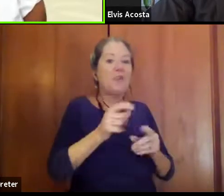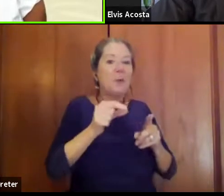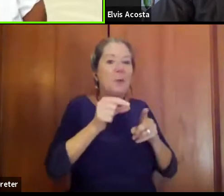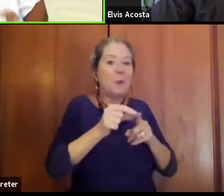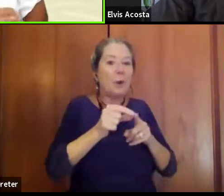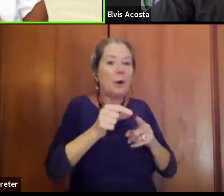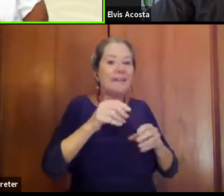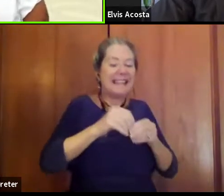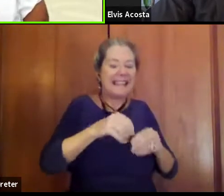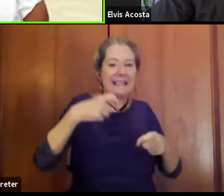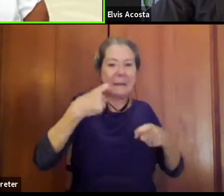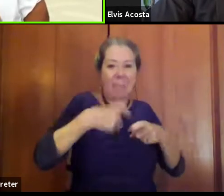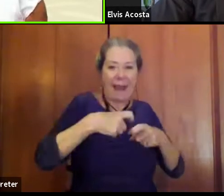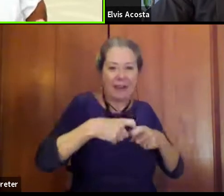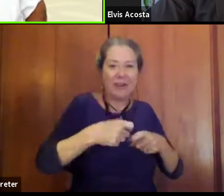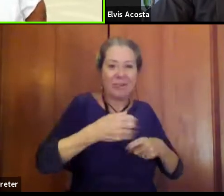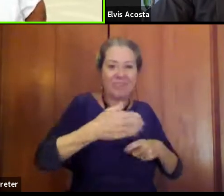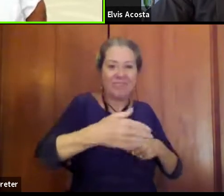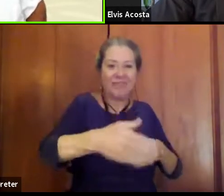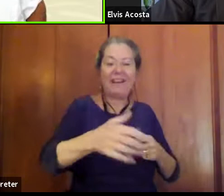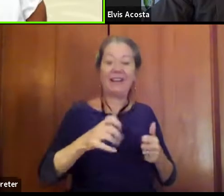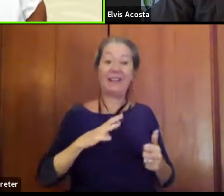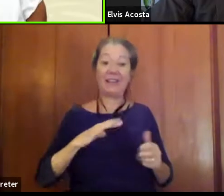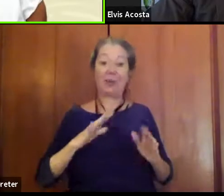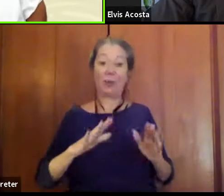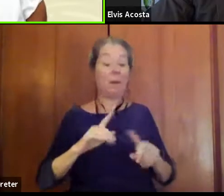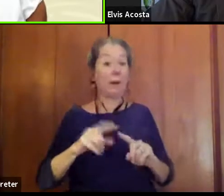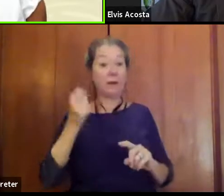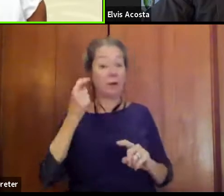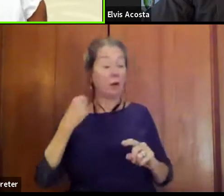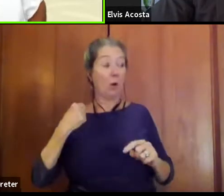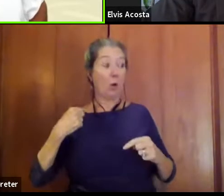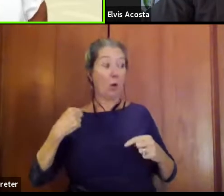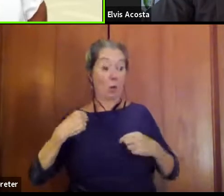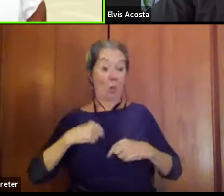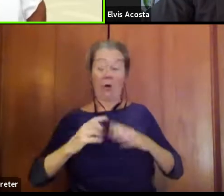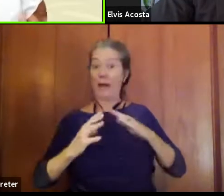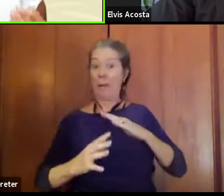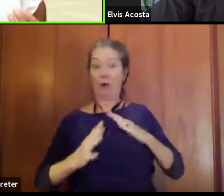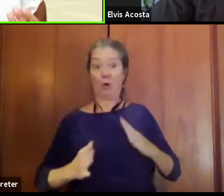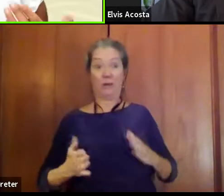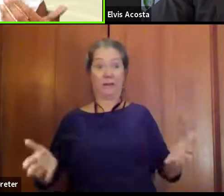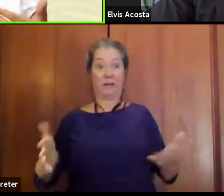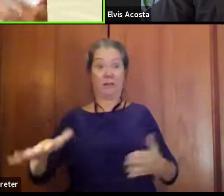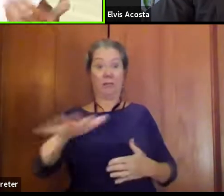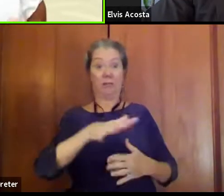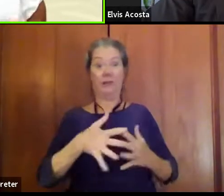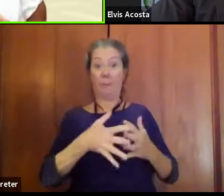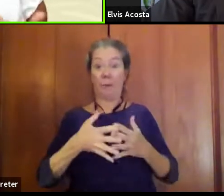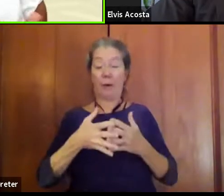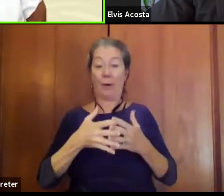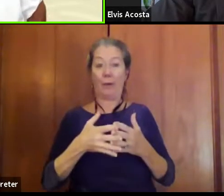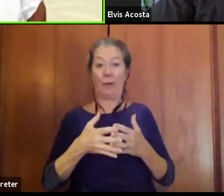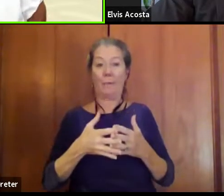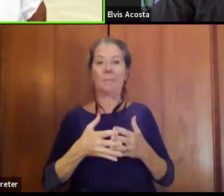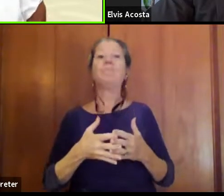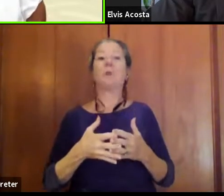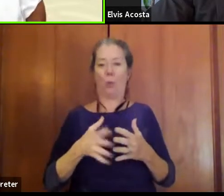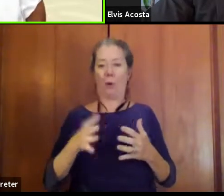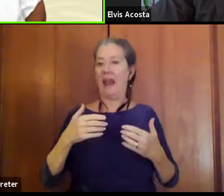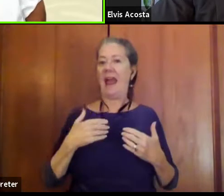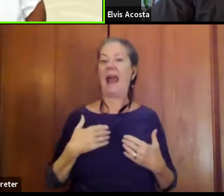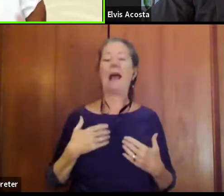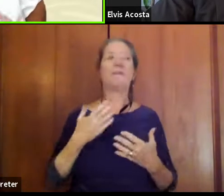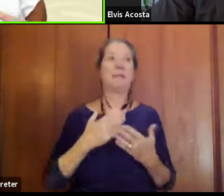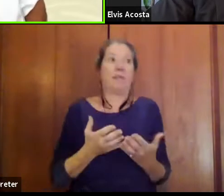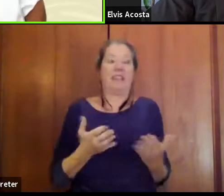Ms. Fan said, we are a nation of immigrants. And by being a nation of immigrants, I always say that we have something that no other country has